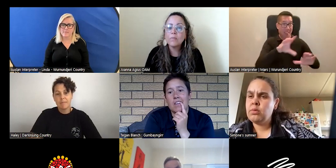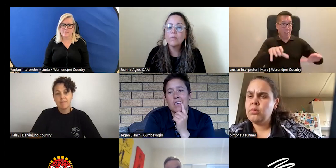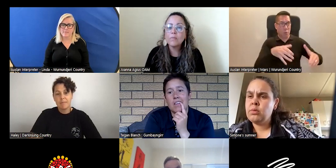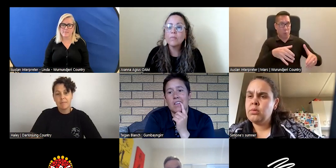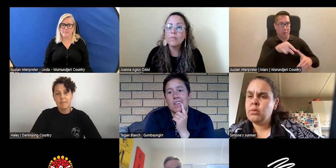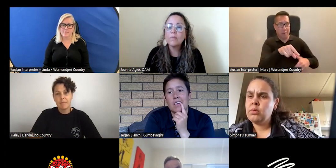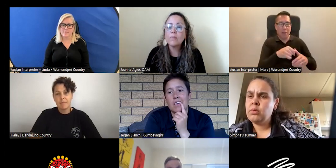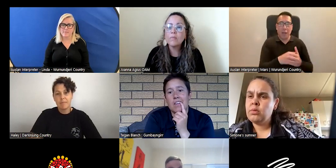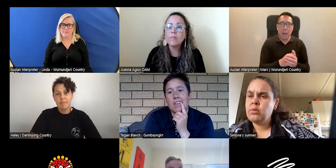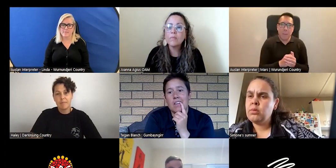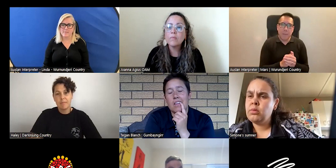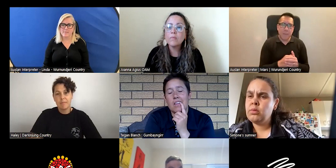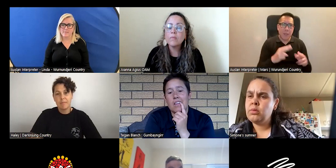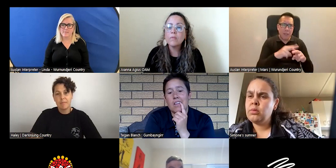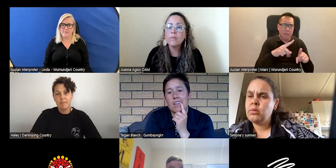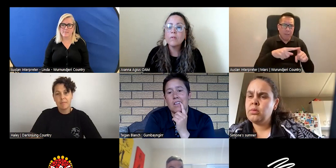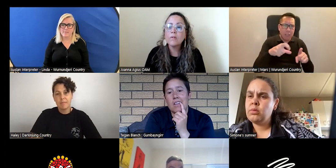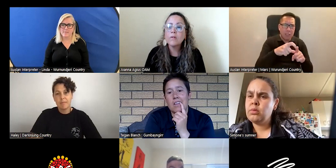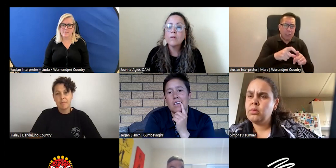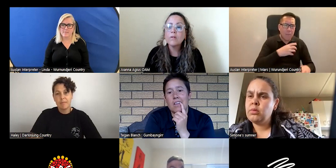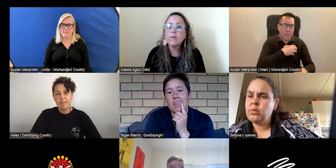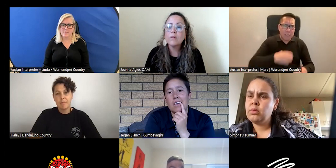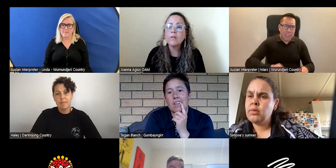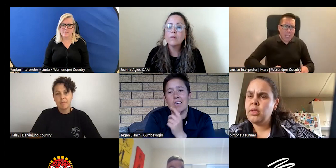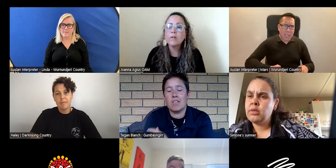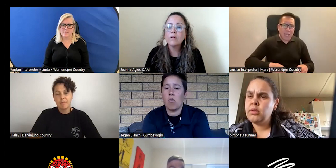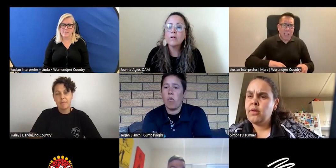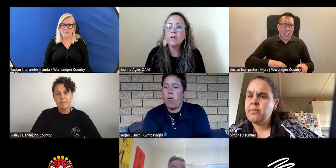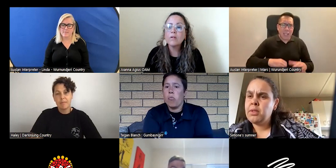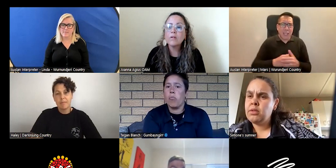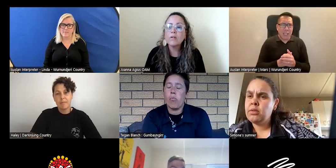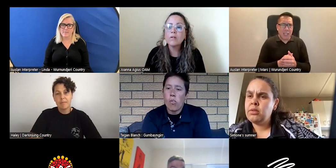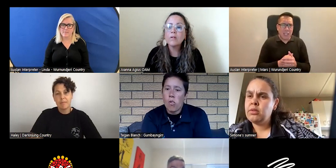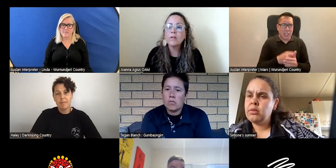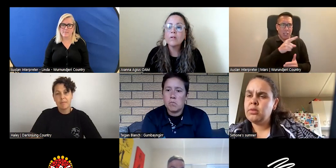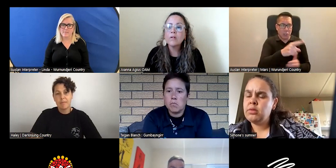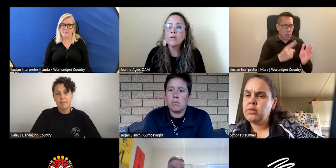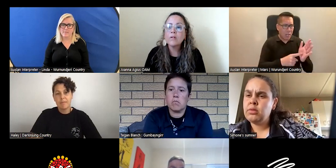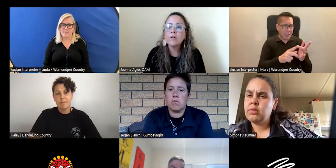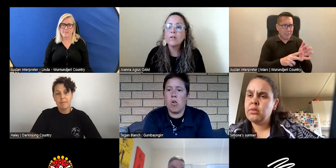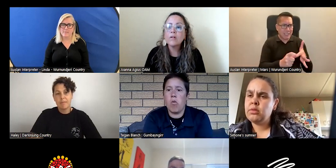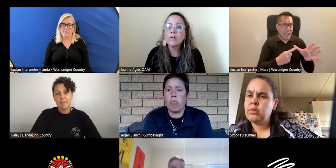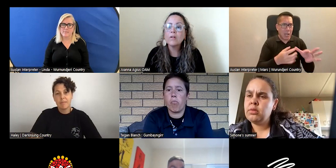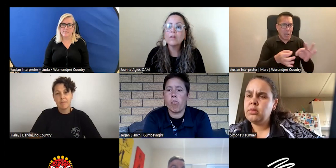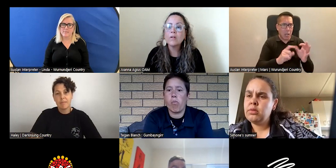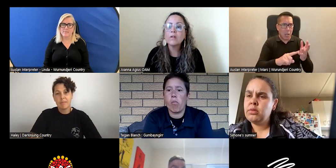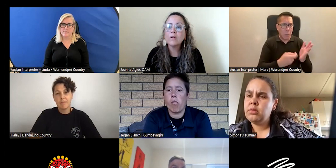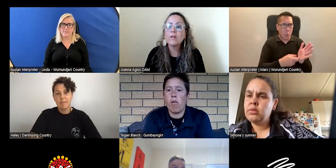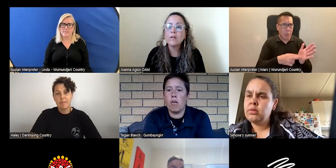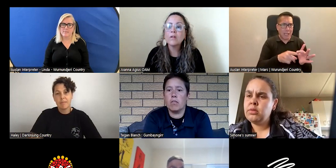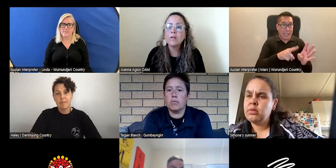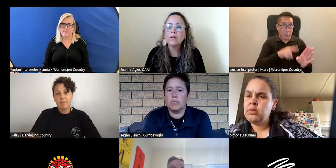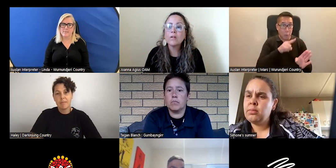where Federal Minister, of course, our Federal Indigenous Affairs Minister, Linda Burney, was there as